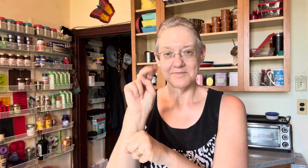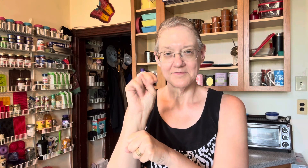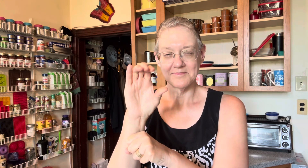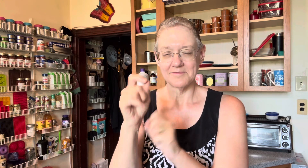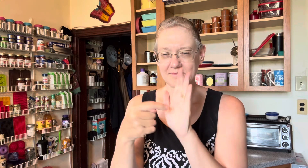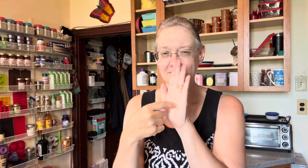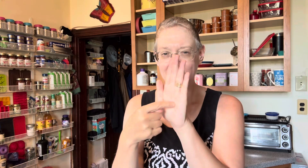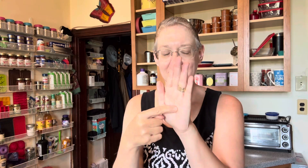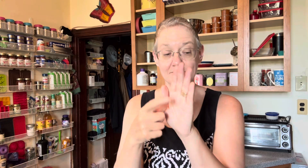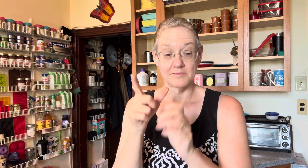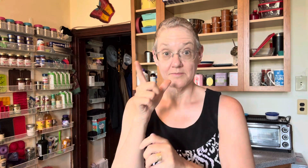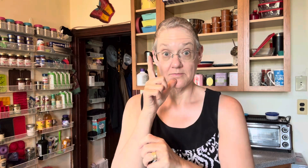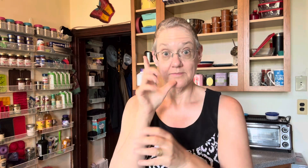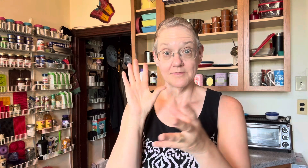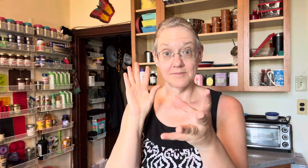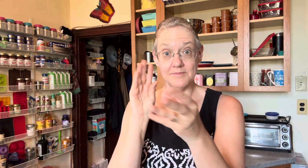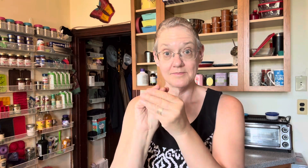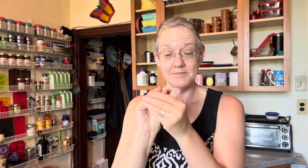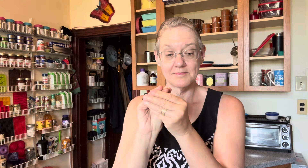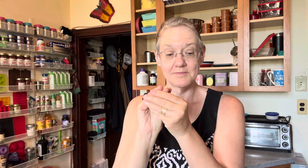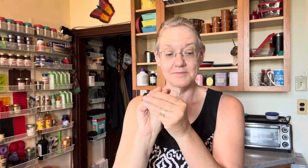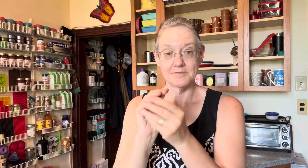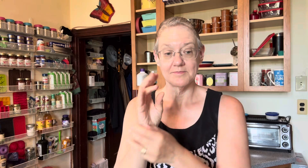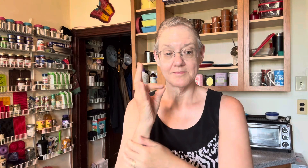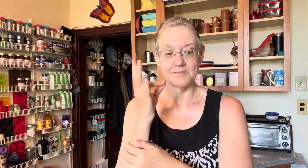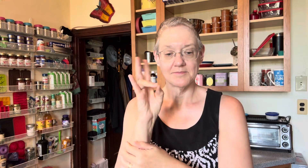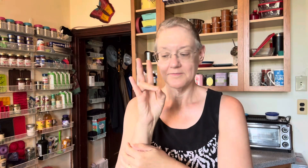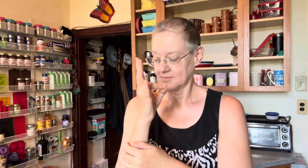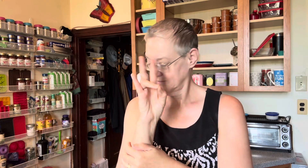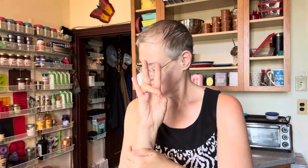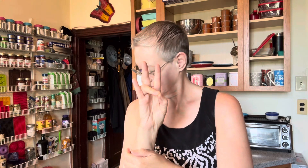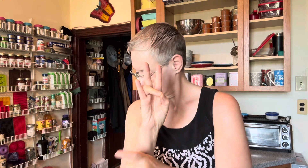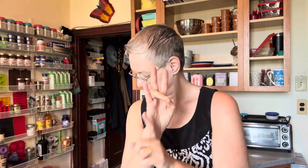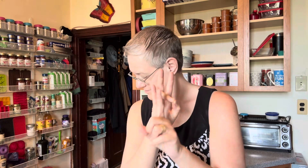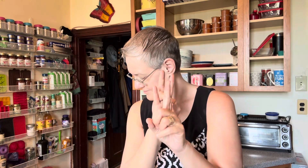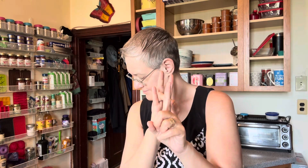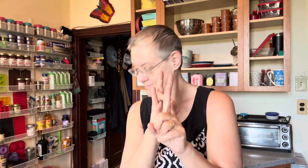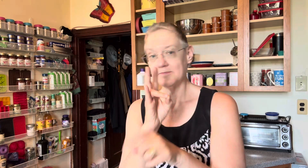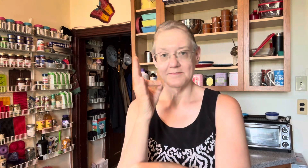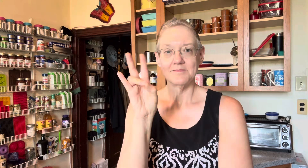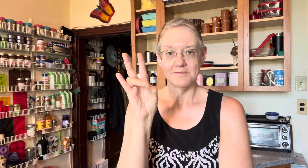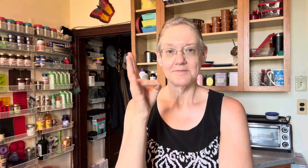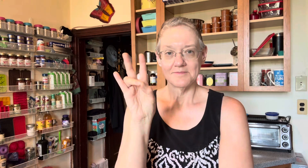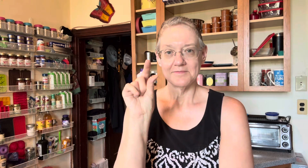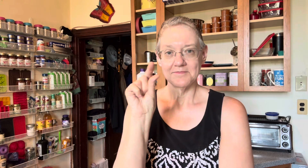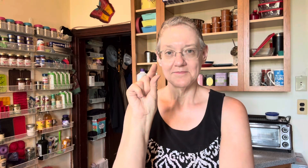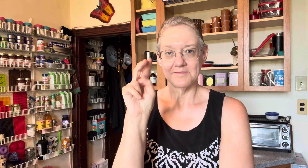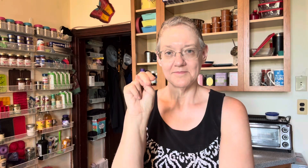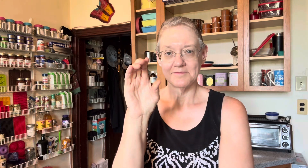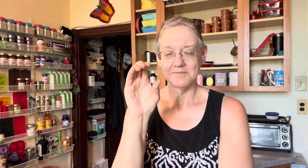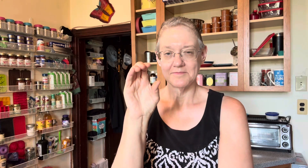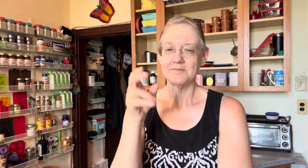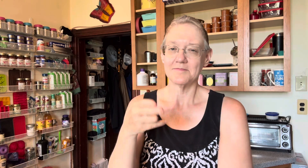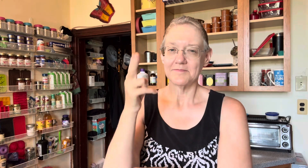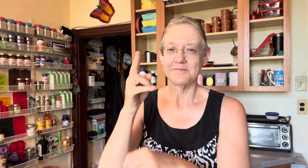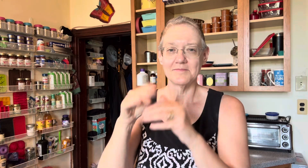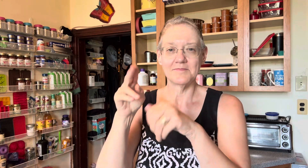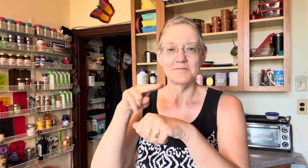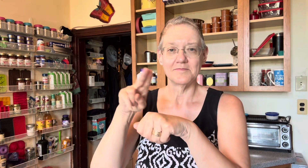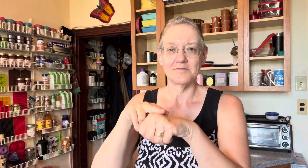is 1.8 grams of net carbs. I'll show this to you. So lunch altogether will be, let me check, yes, 17 grams of net carbs, higher than